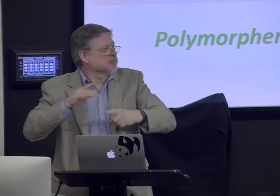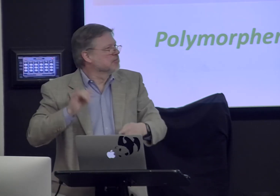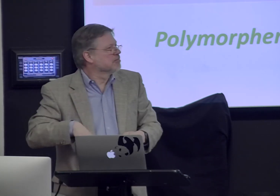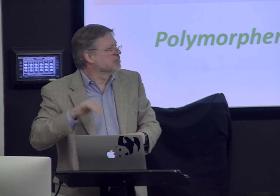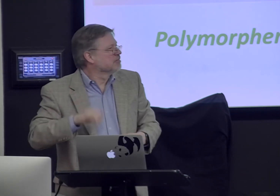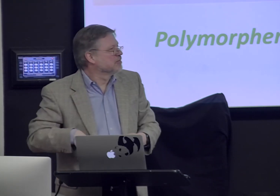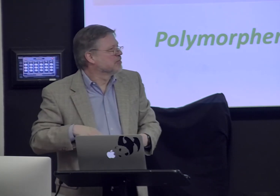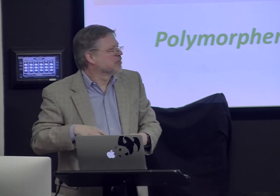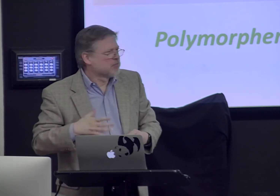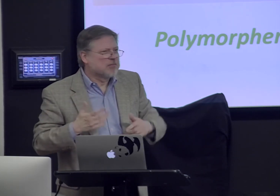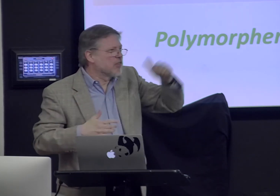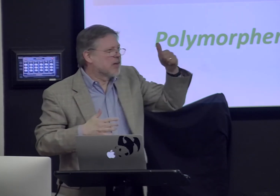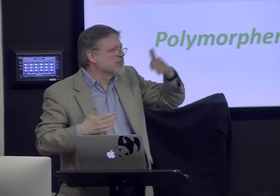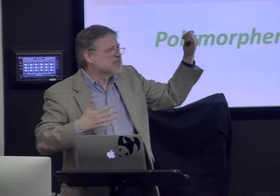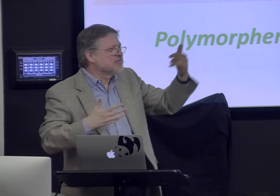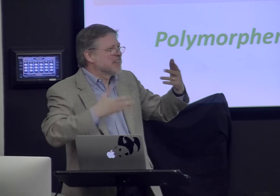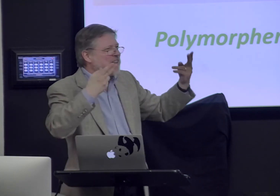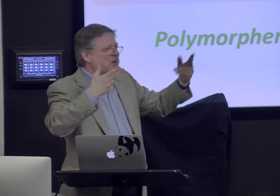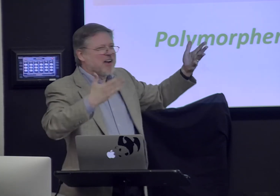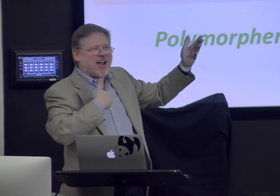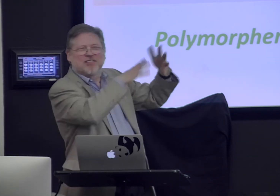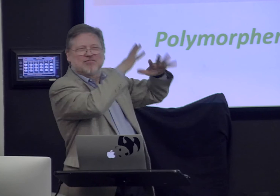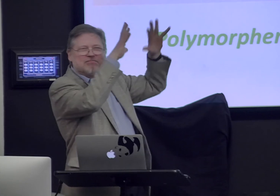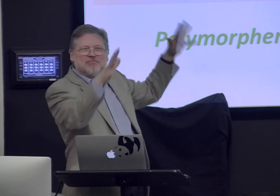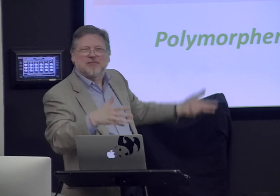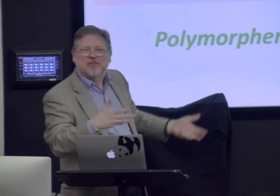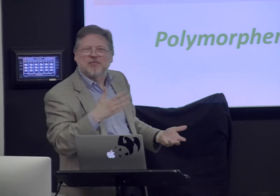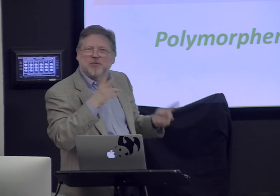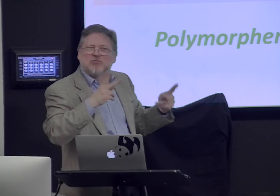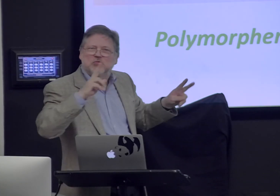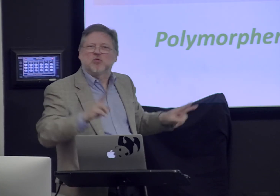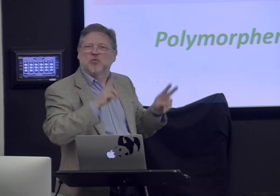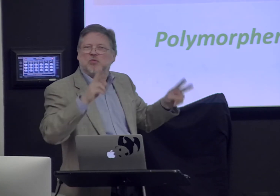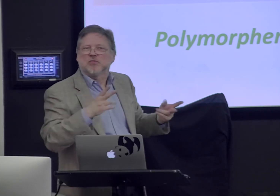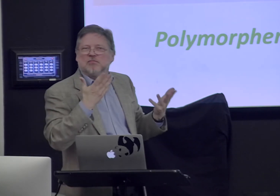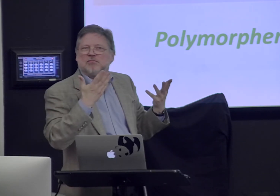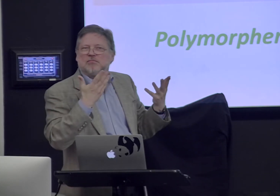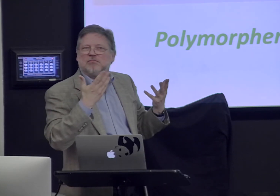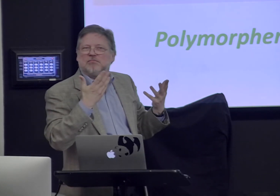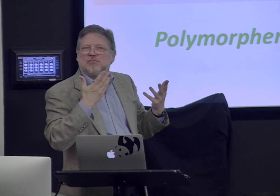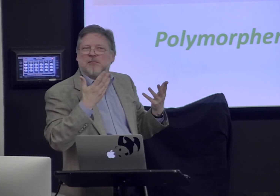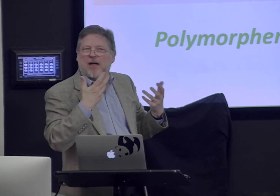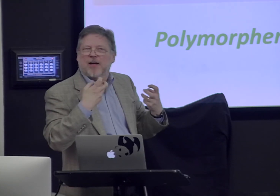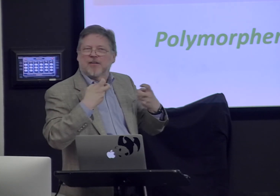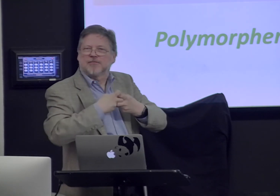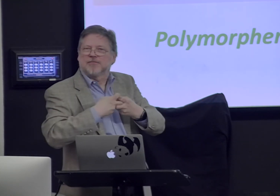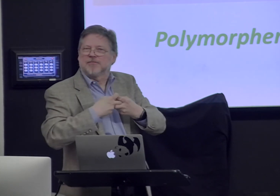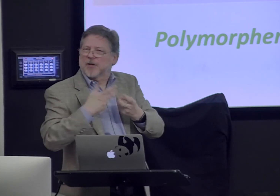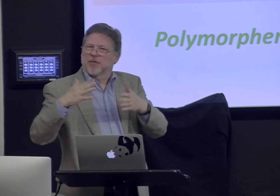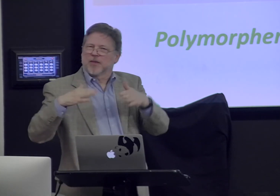one-to-one correspondence of signs and words, then of course that would lead you to this conclusion that signs can be polymorphemic and